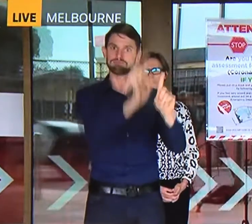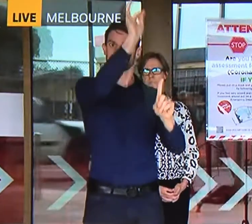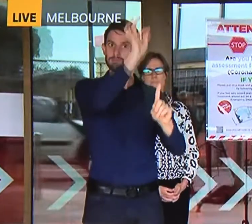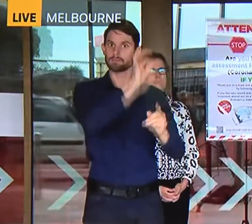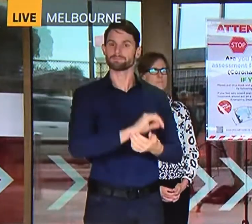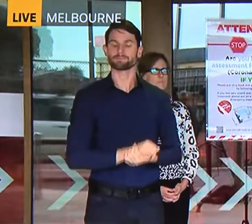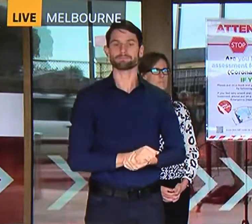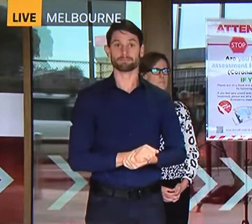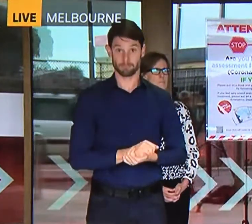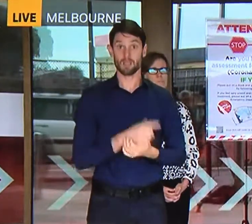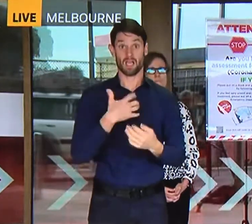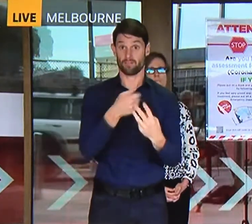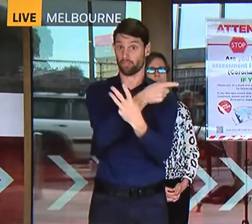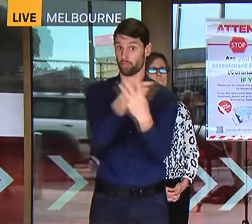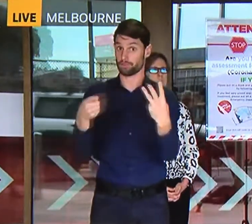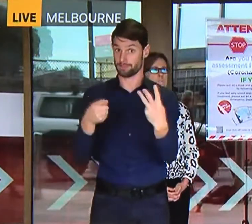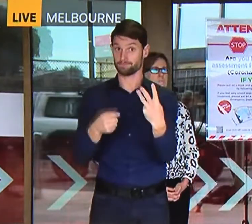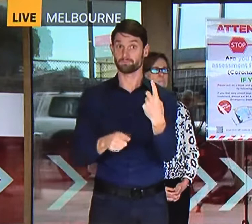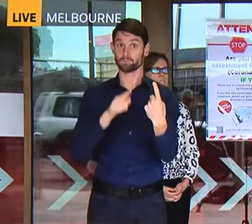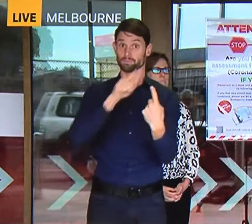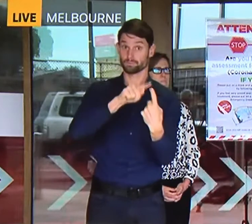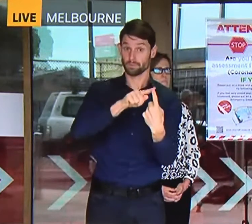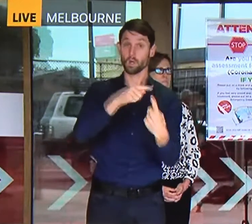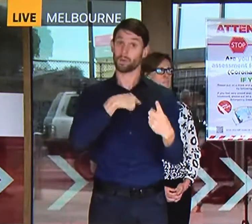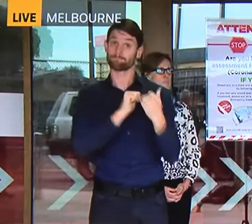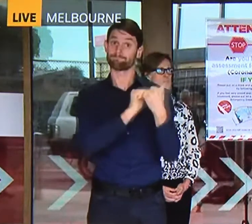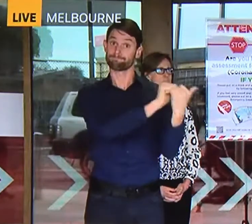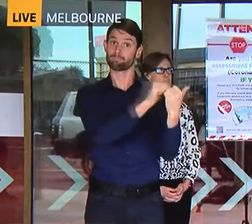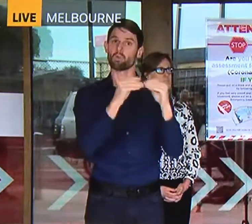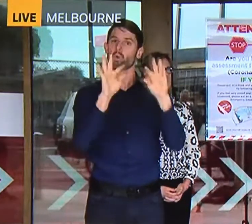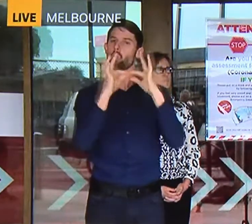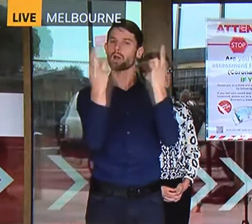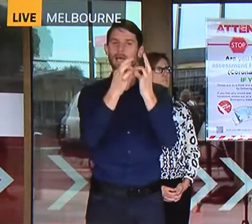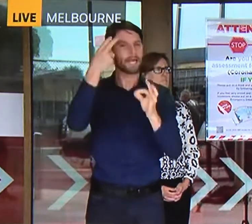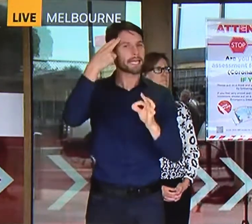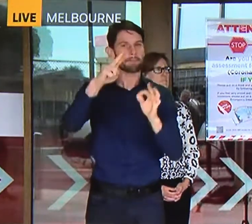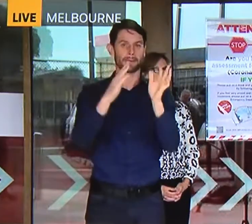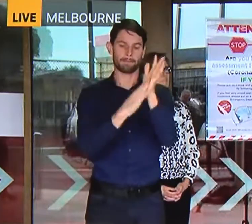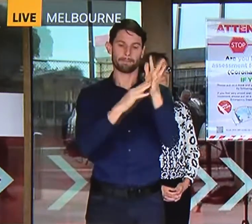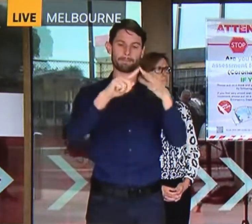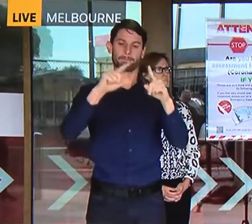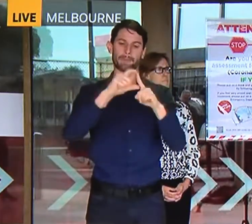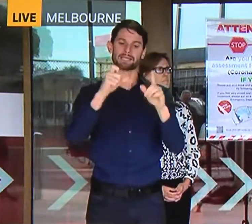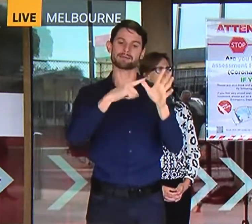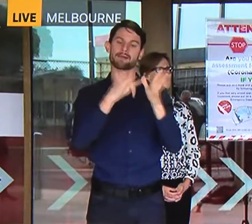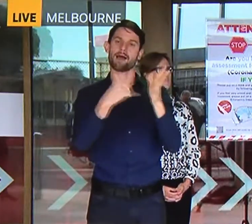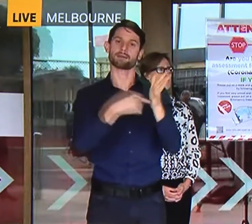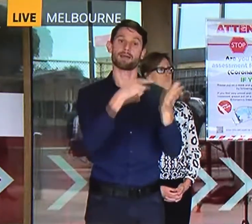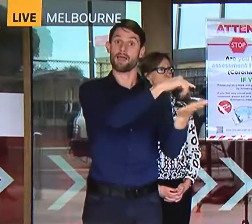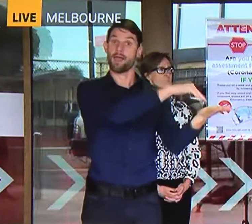further. Firstly, we will, with Medcast that are here today, support and fund